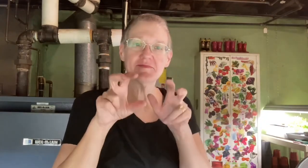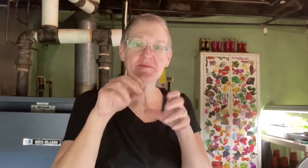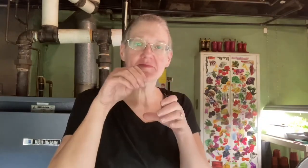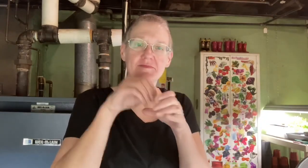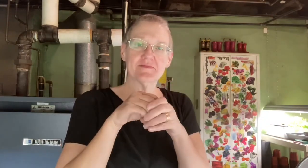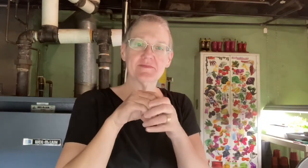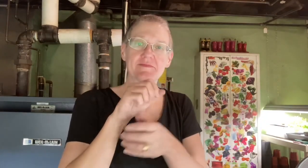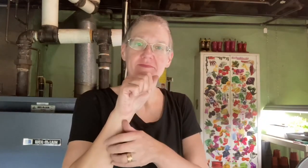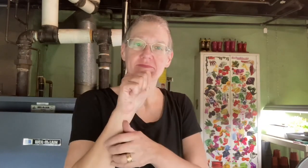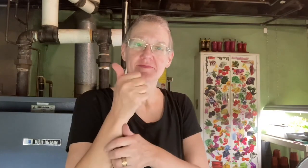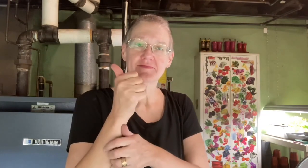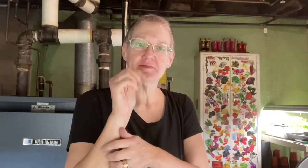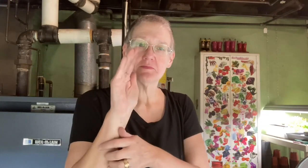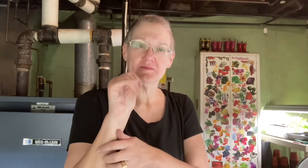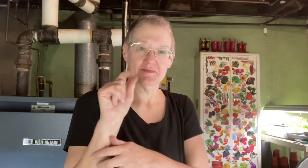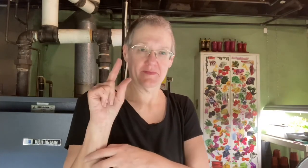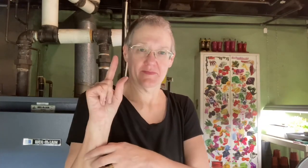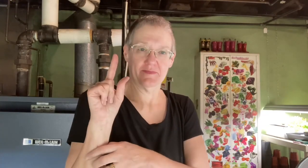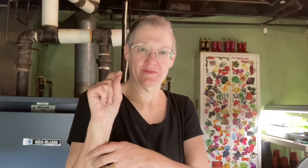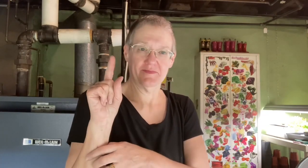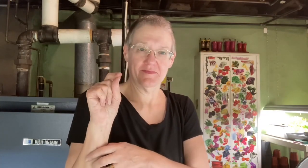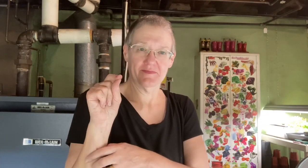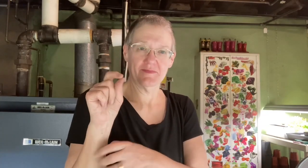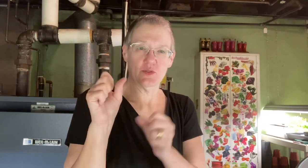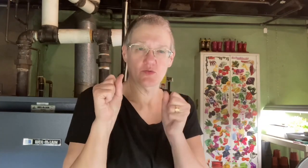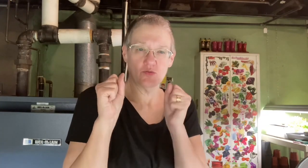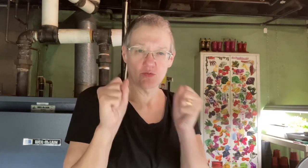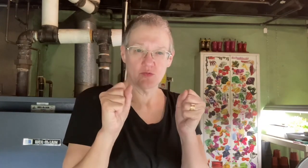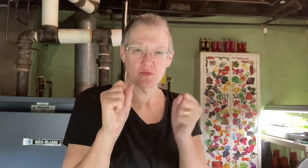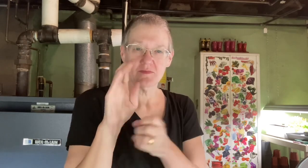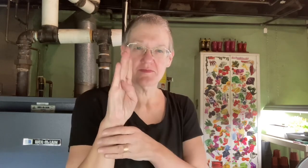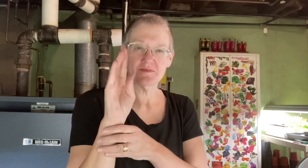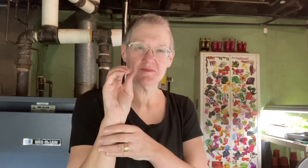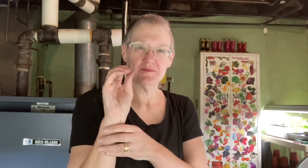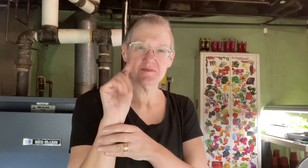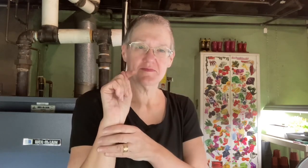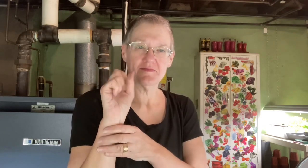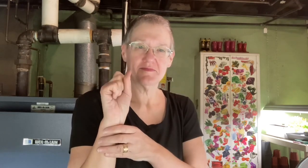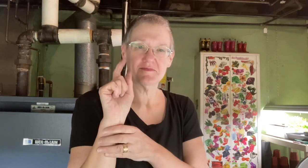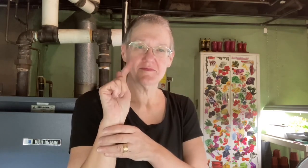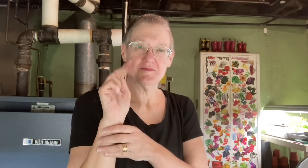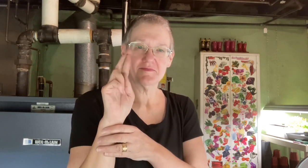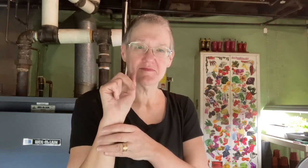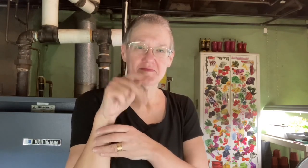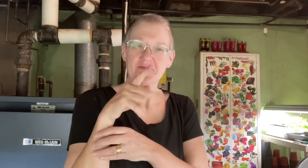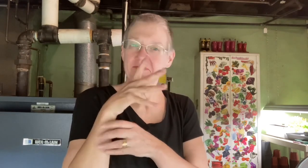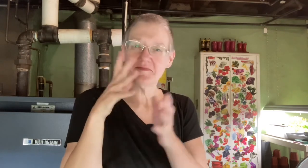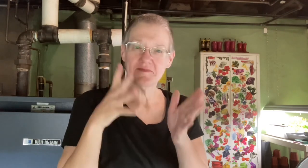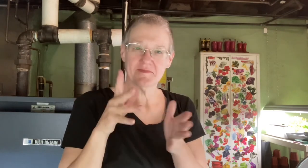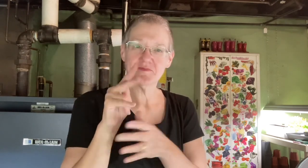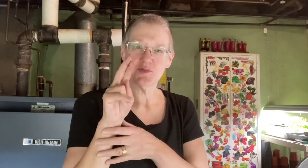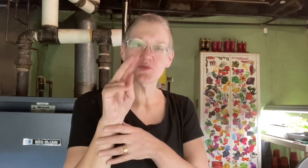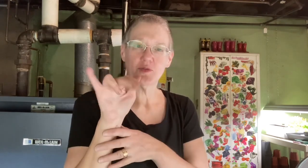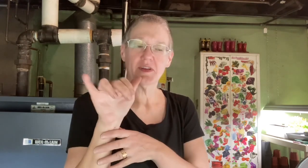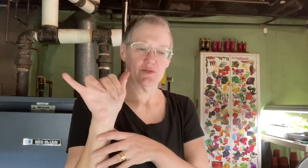do plan to invest in 10 by 20, the larger sturdy trays by Bootstrap Farmer.